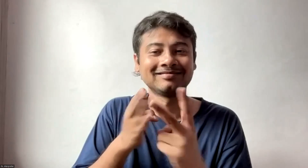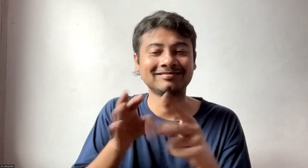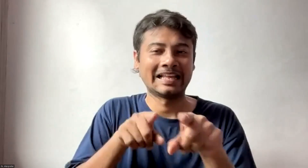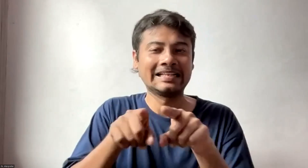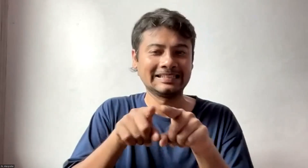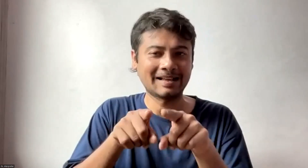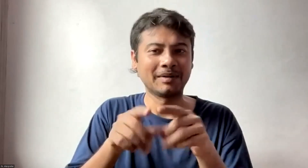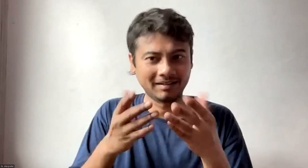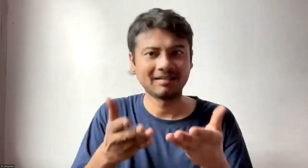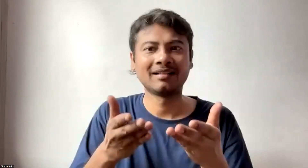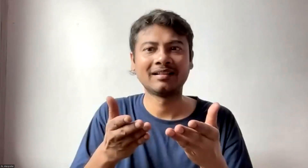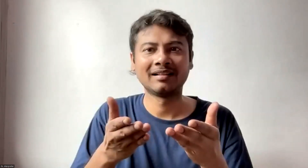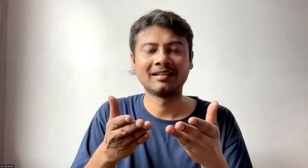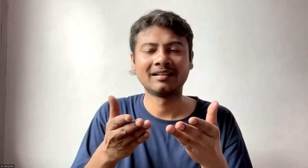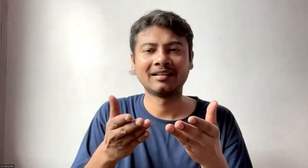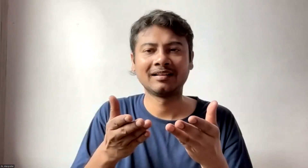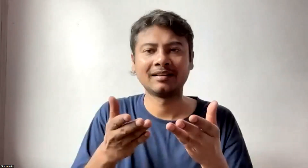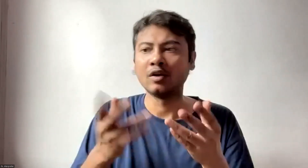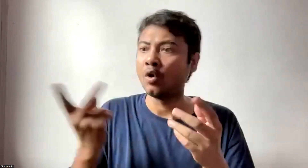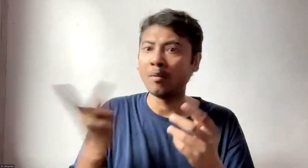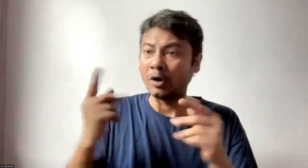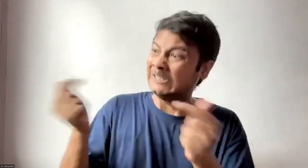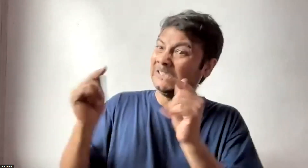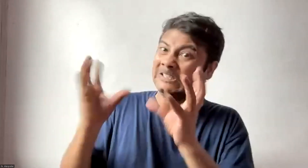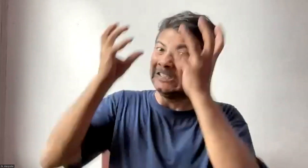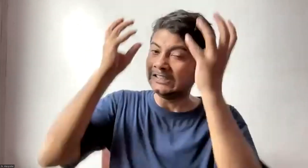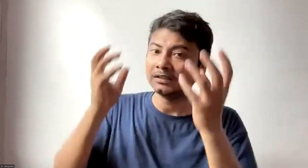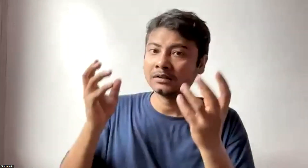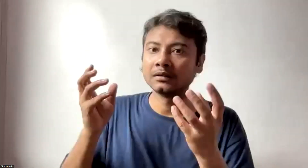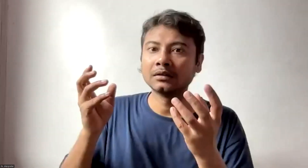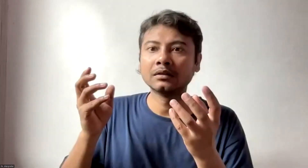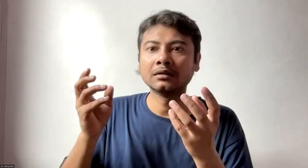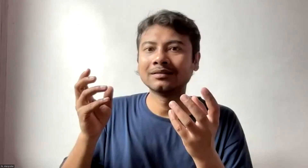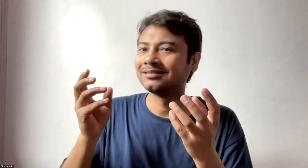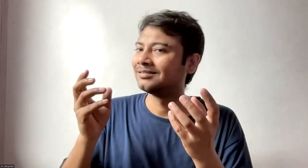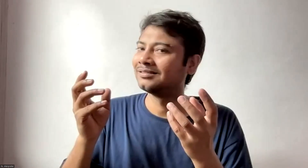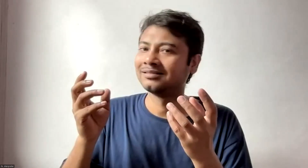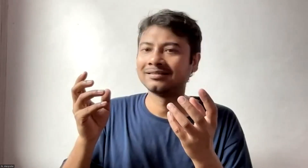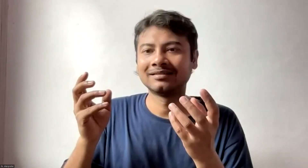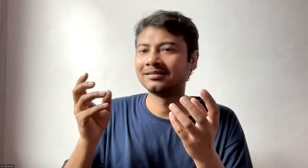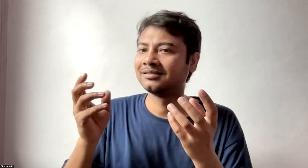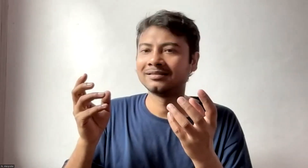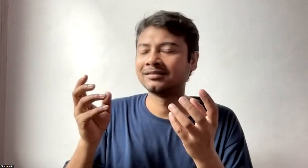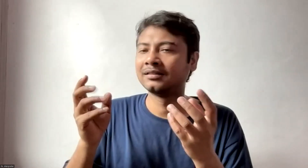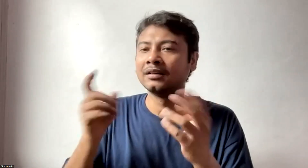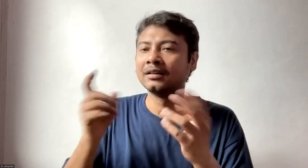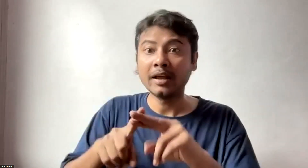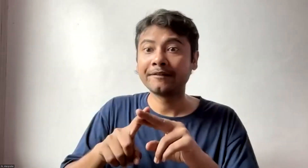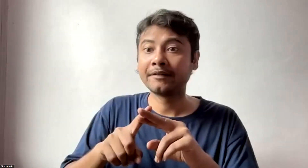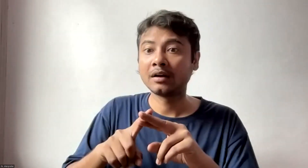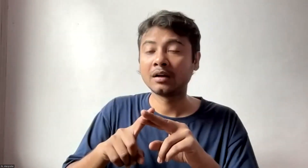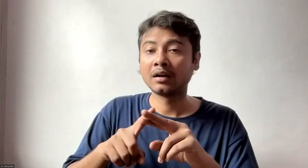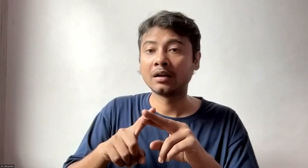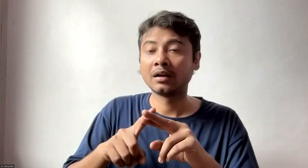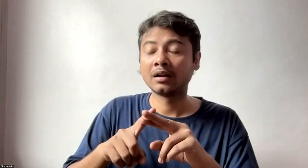think, yes, something is gone wrong in my life, then you are not moving in the mode of ignorance or in the mode of